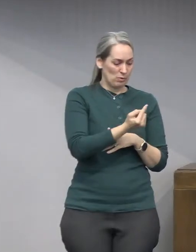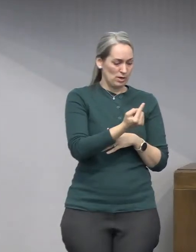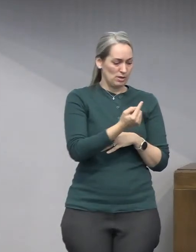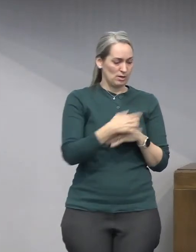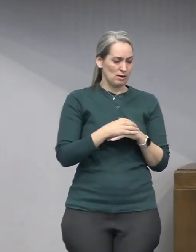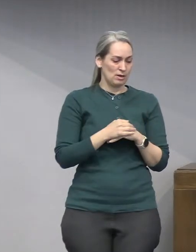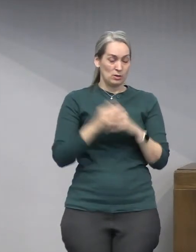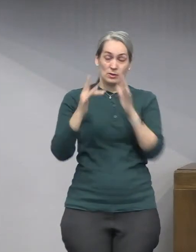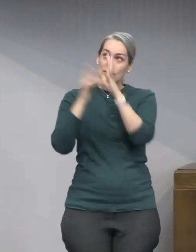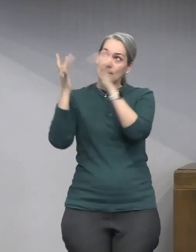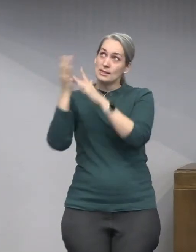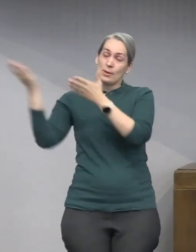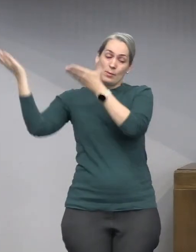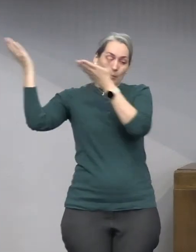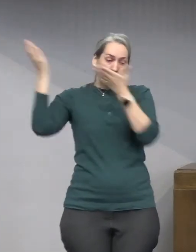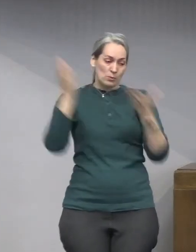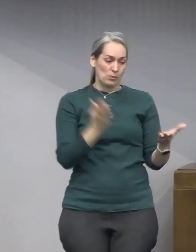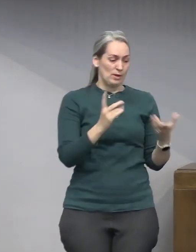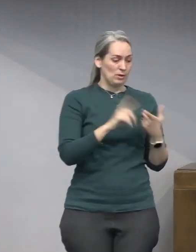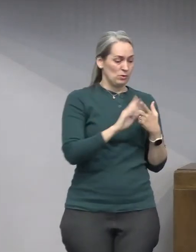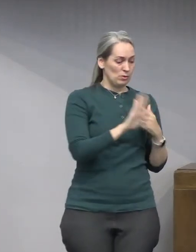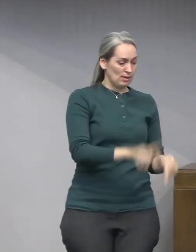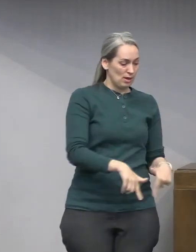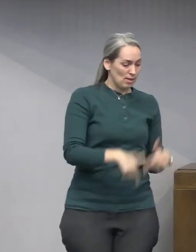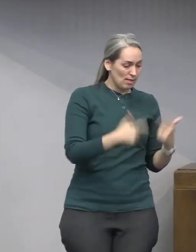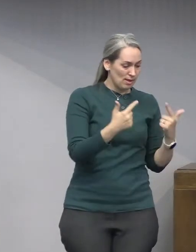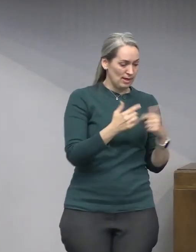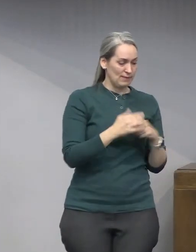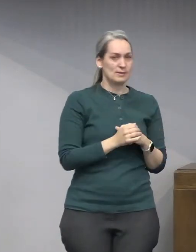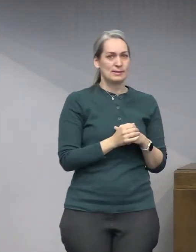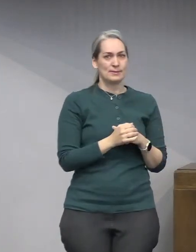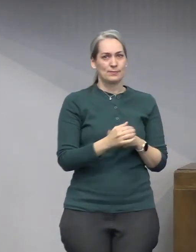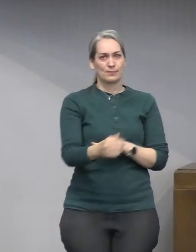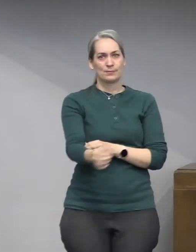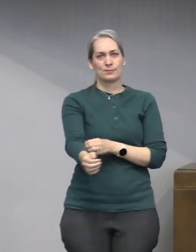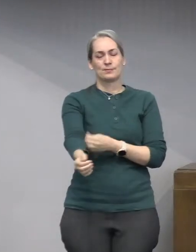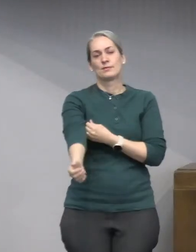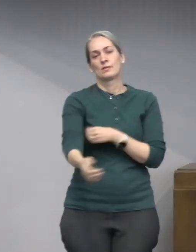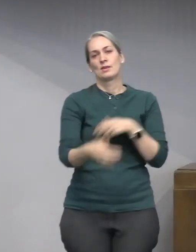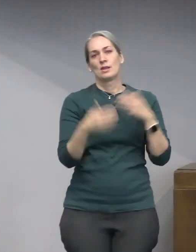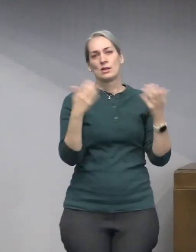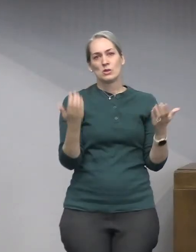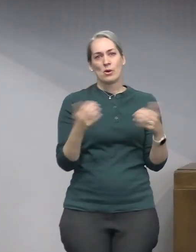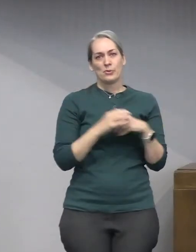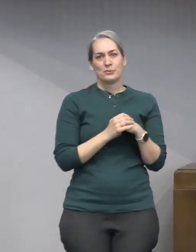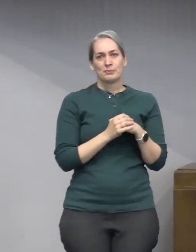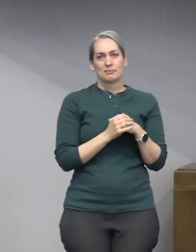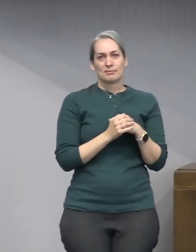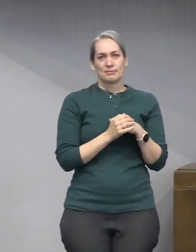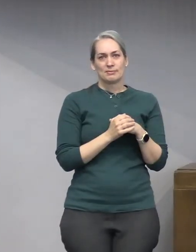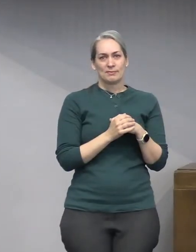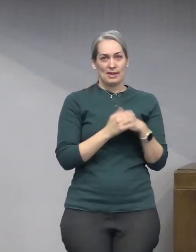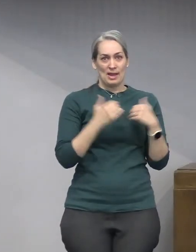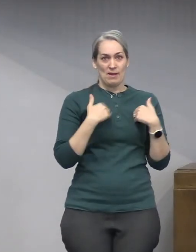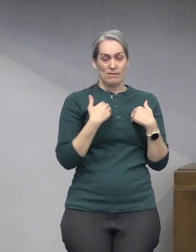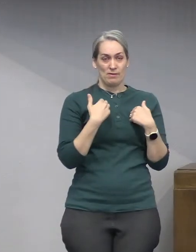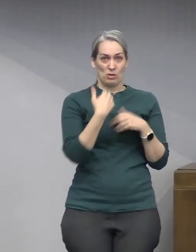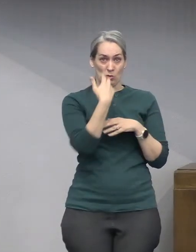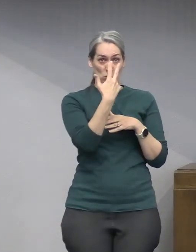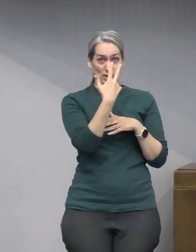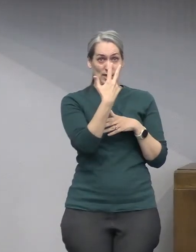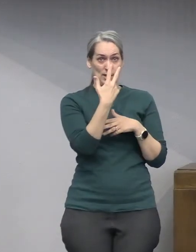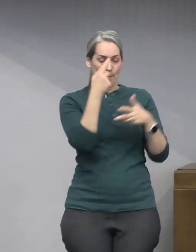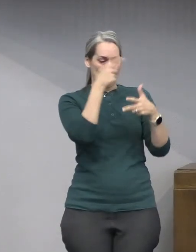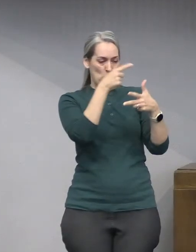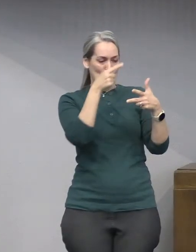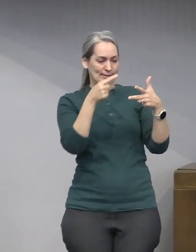bring Jesus into their lives. And so I leave us with just these last 3 quick points in